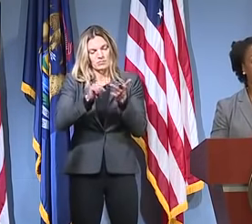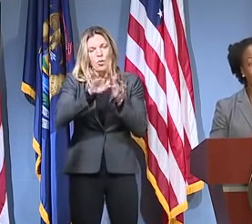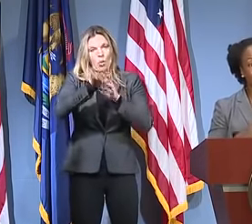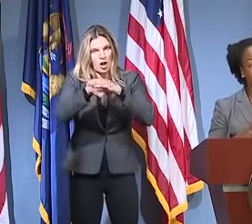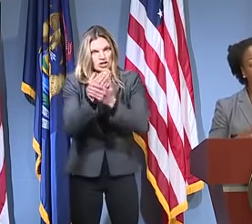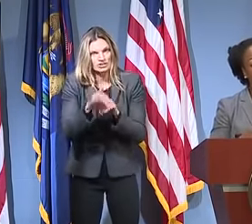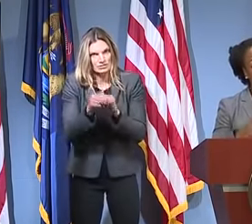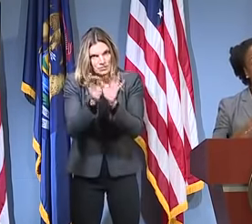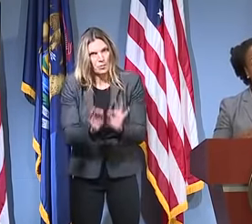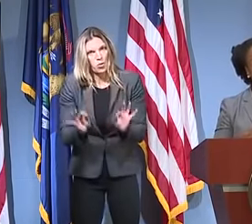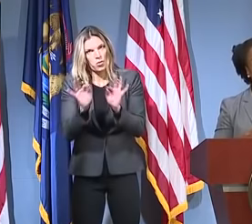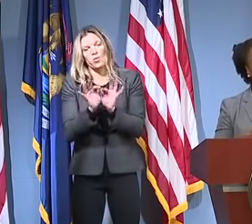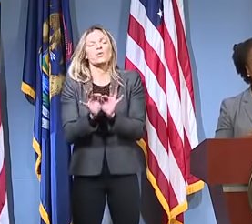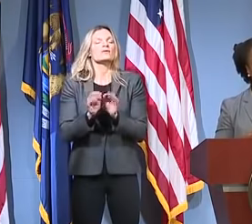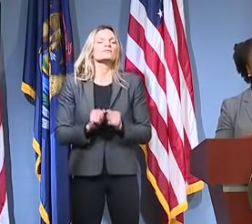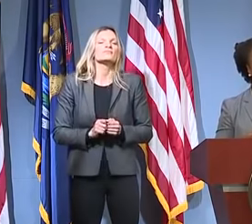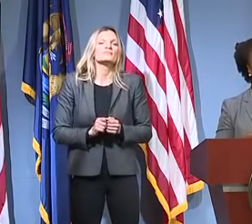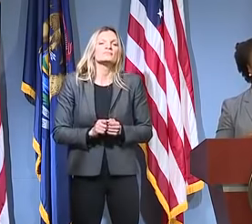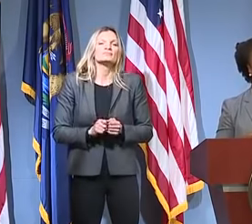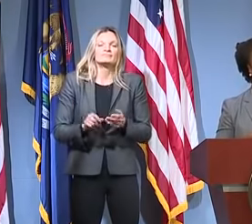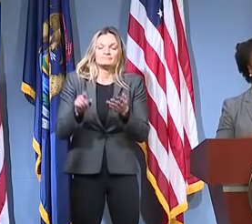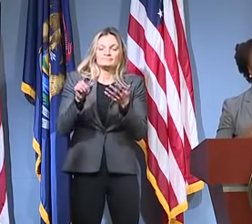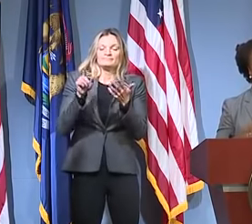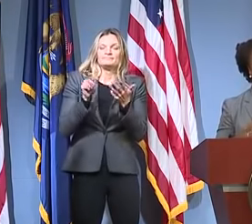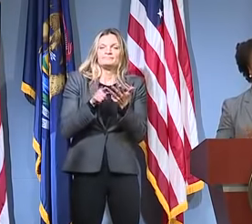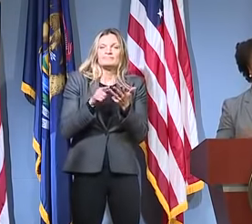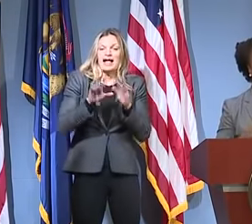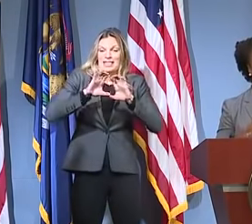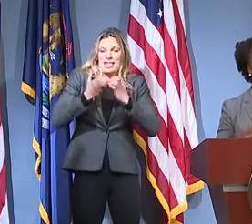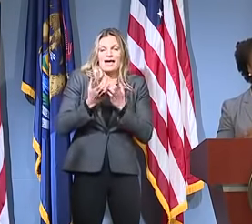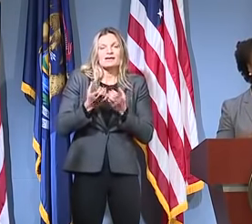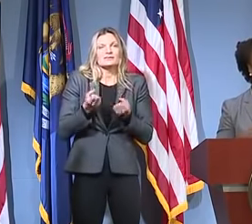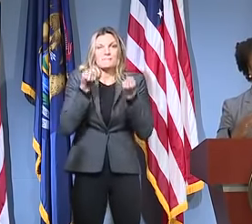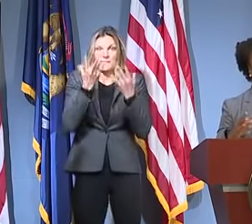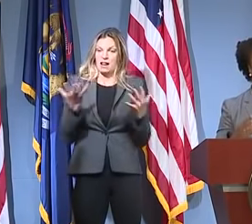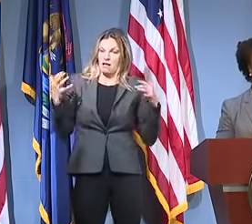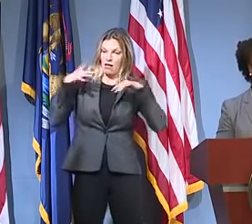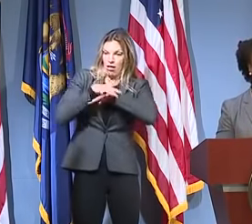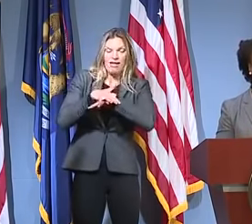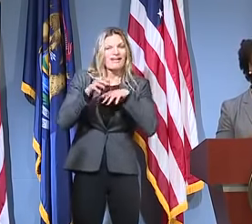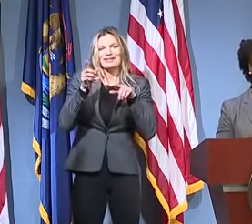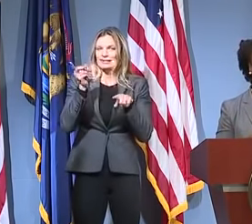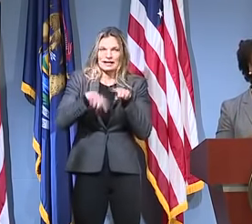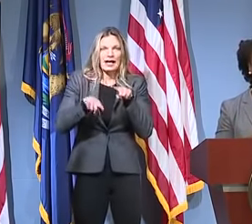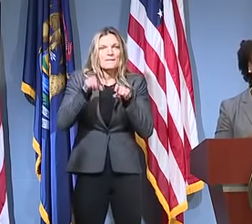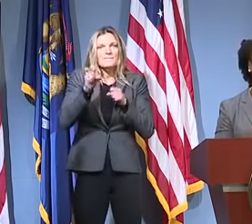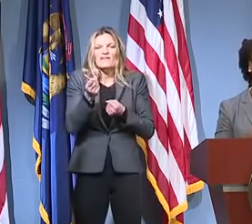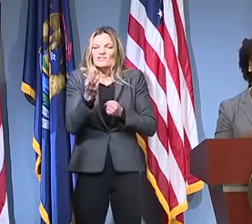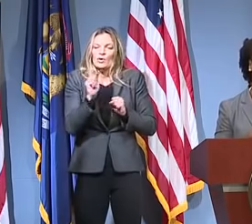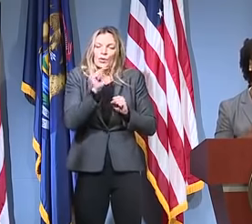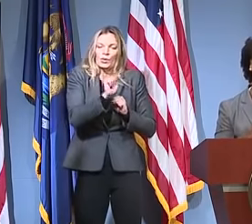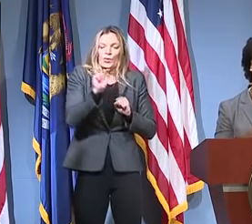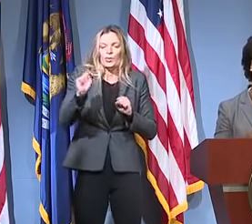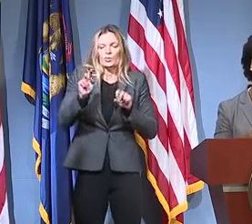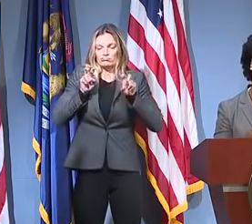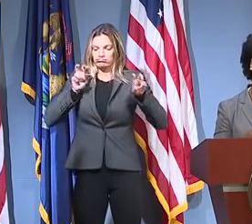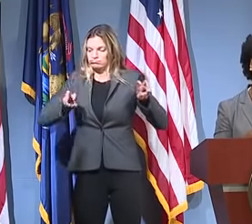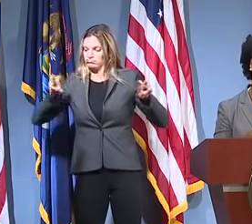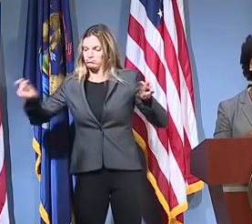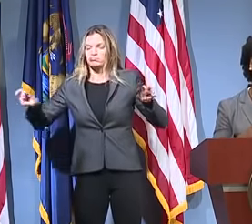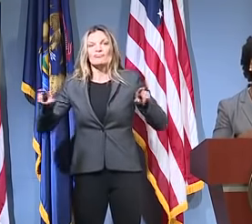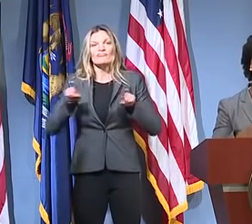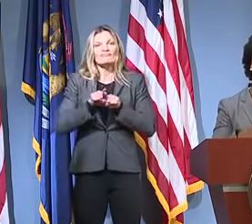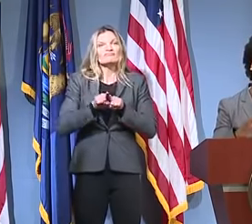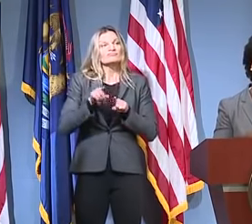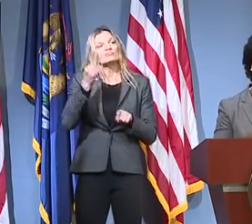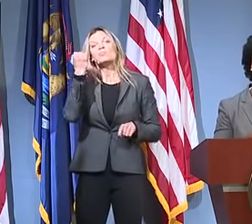hands, and not just limiting the number of people in a classroom if you can, and I know not all schools can do that, but also cohorting the